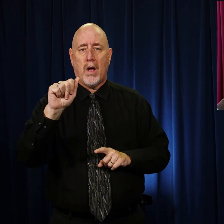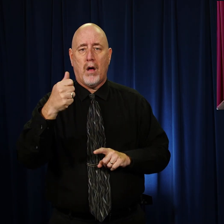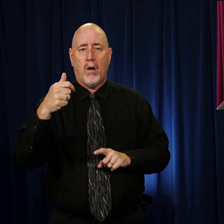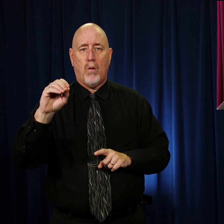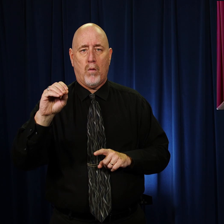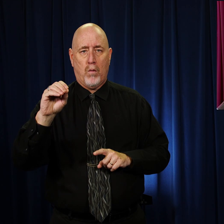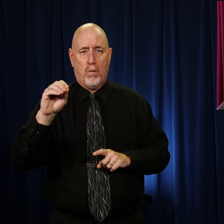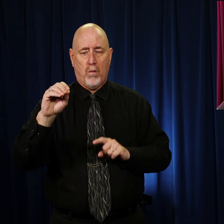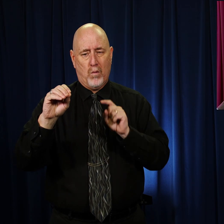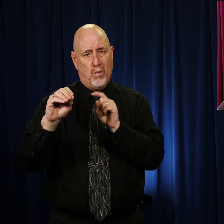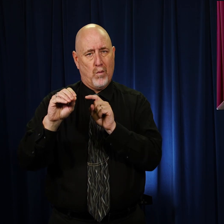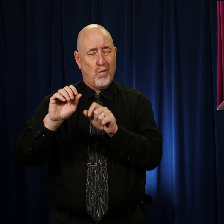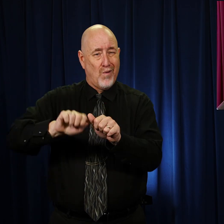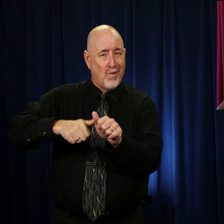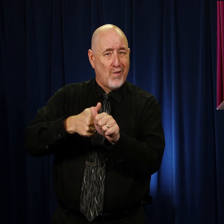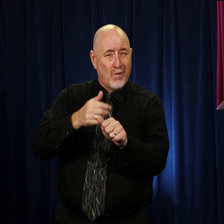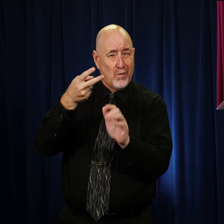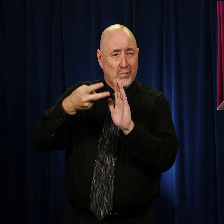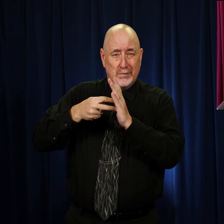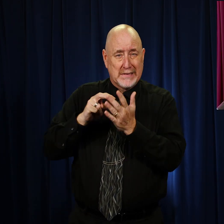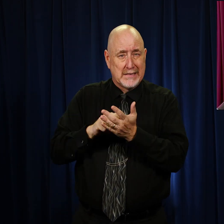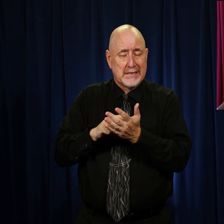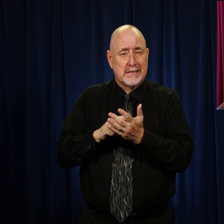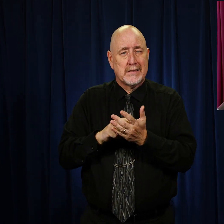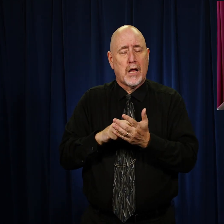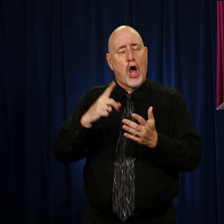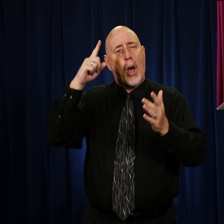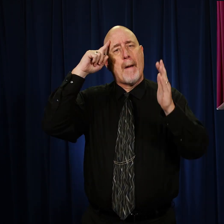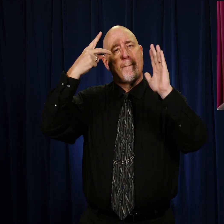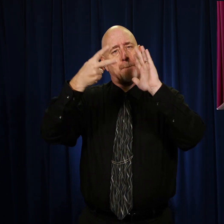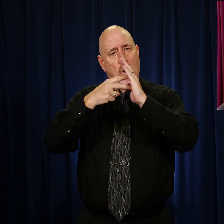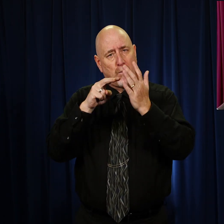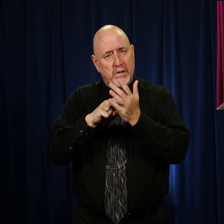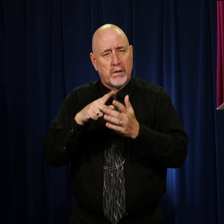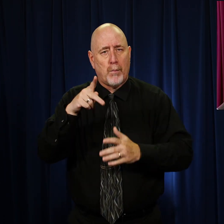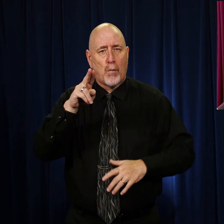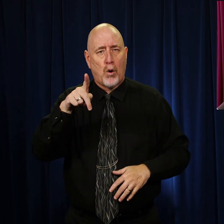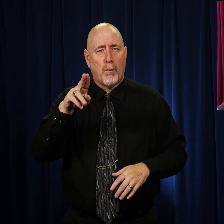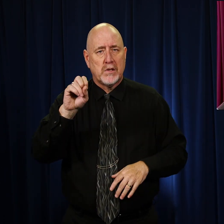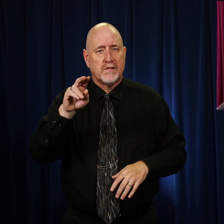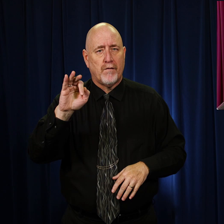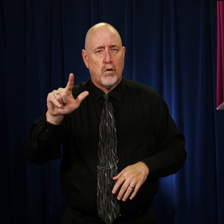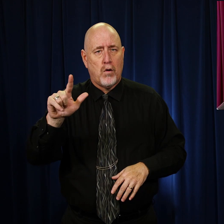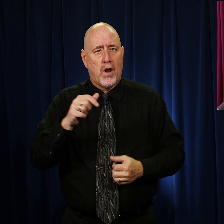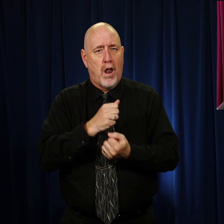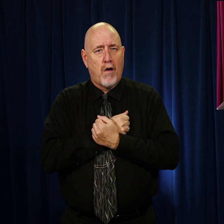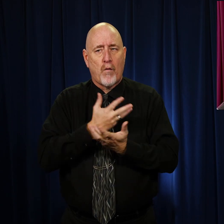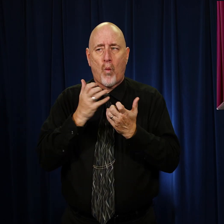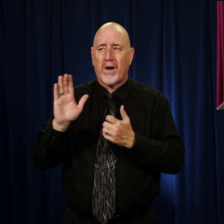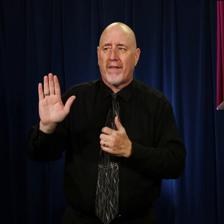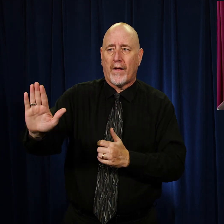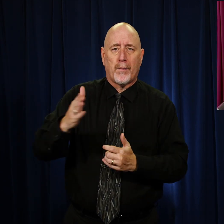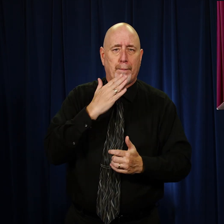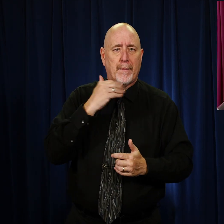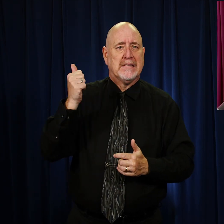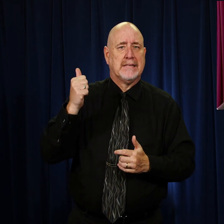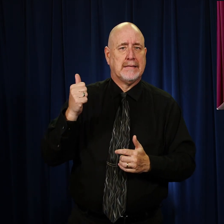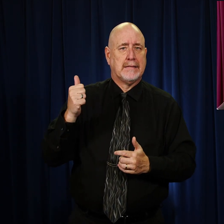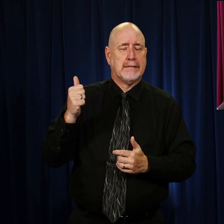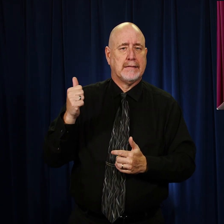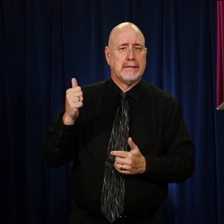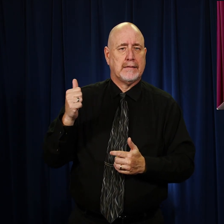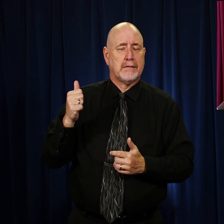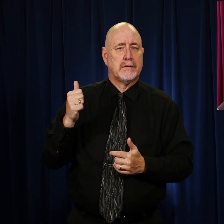agapao, and it has the idea of a purposeful type of love, wanting the best for someone else. And